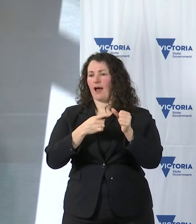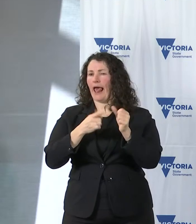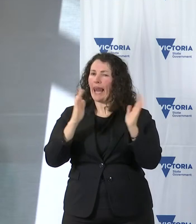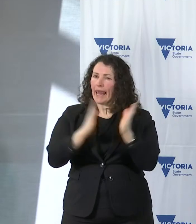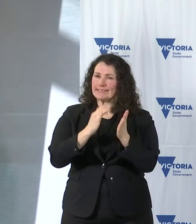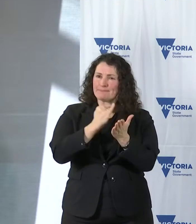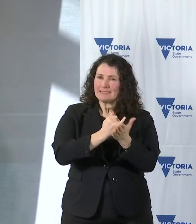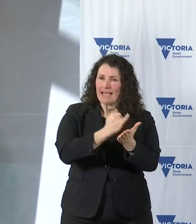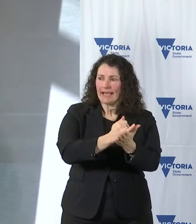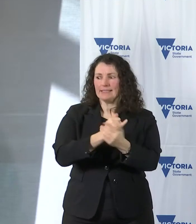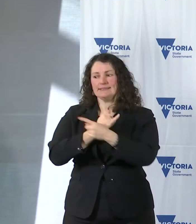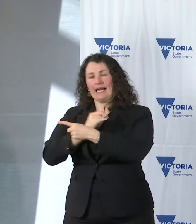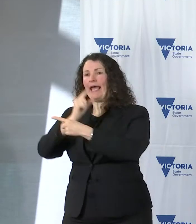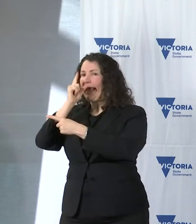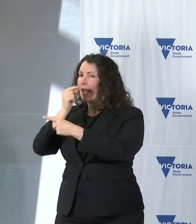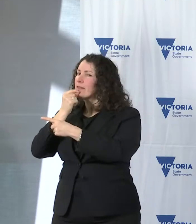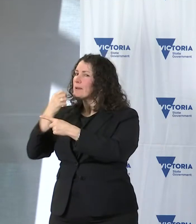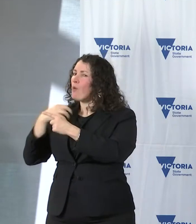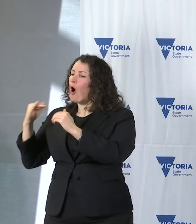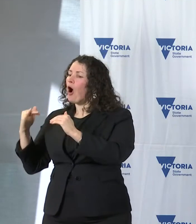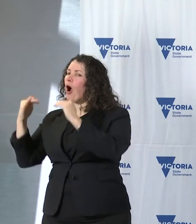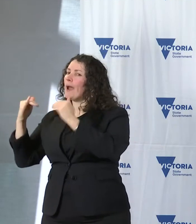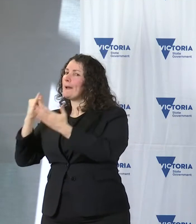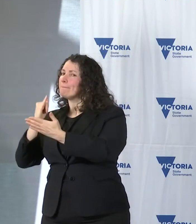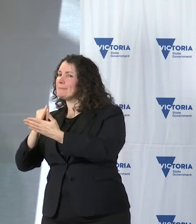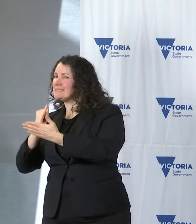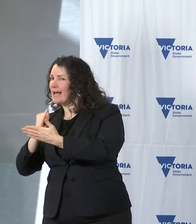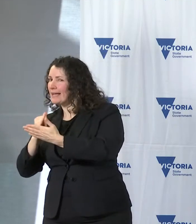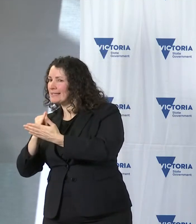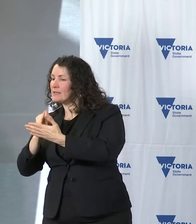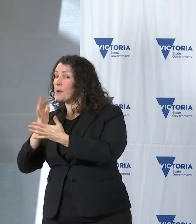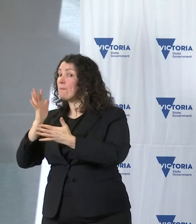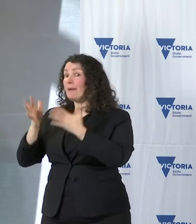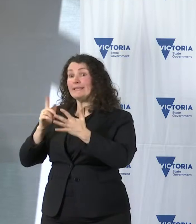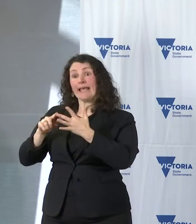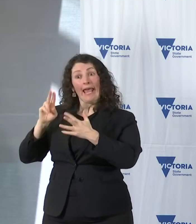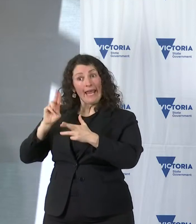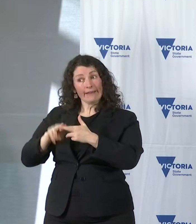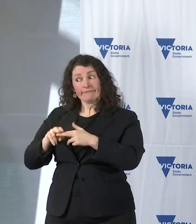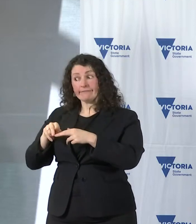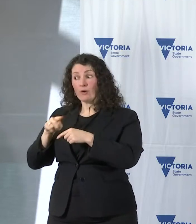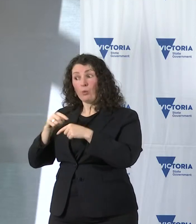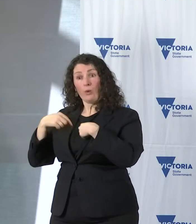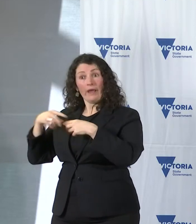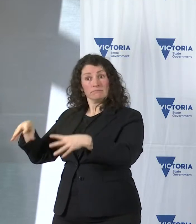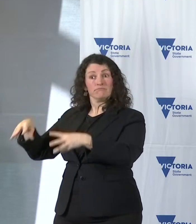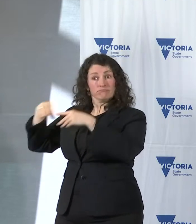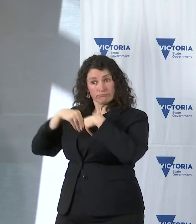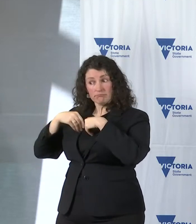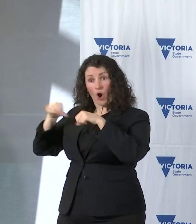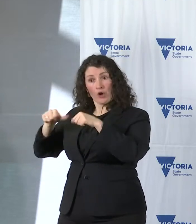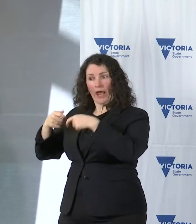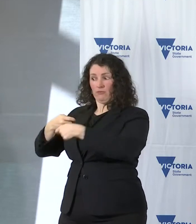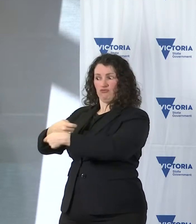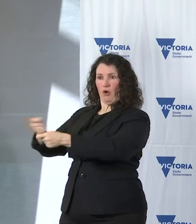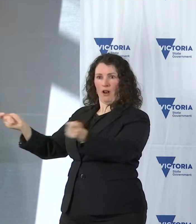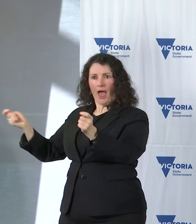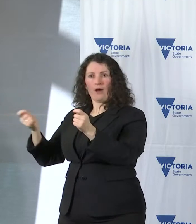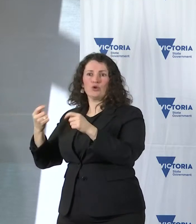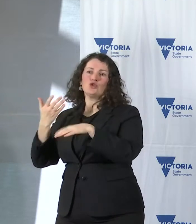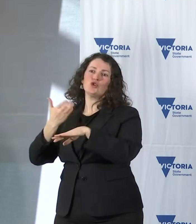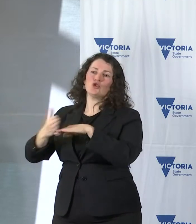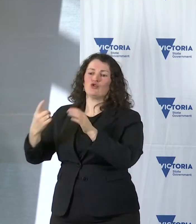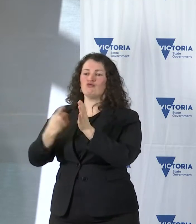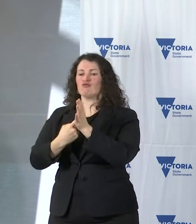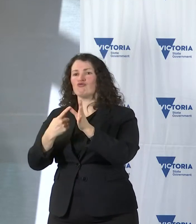We understand that requiring the freight industry to test more now is an imposition on them, but